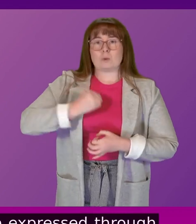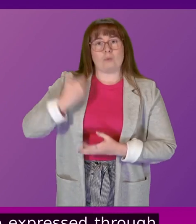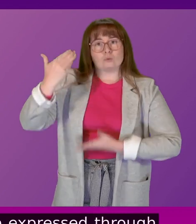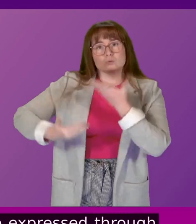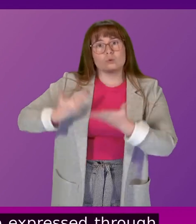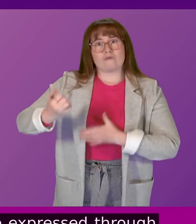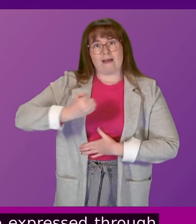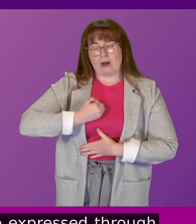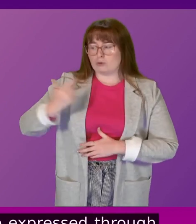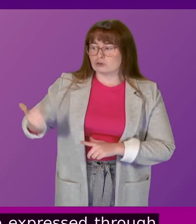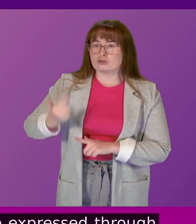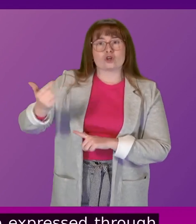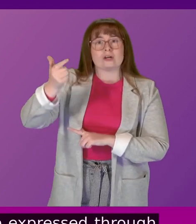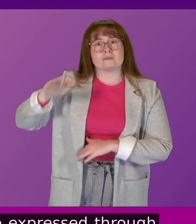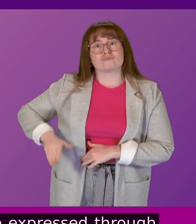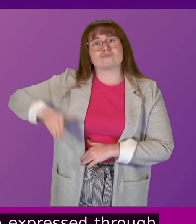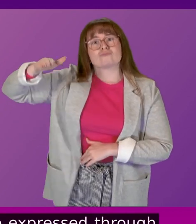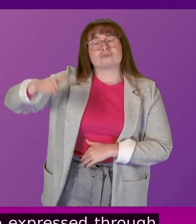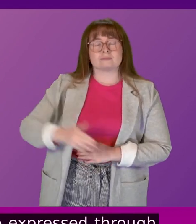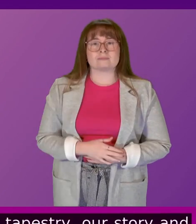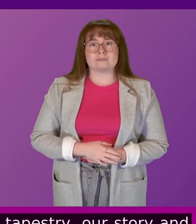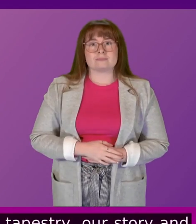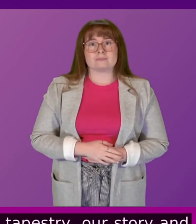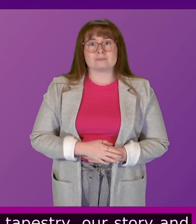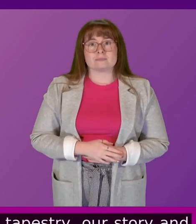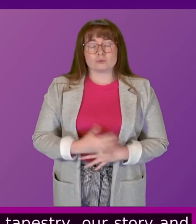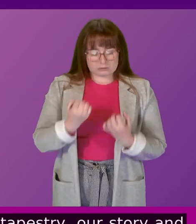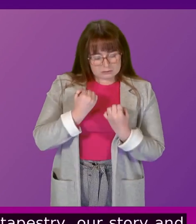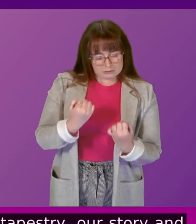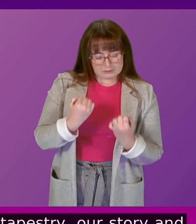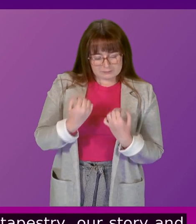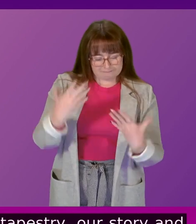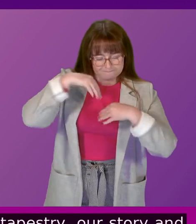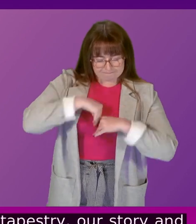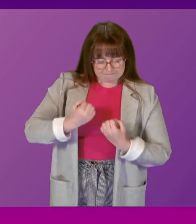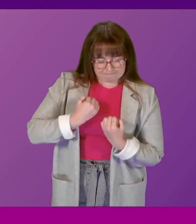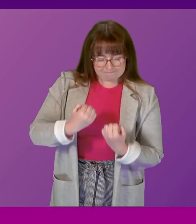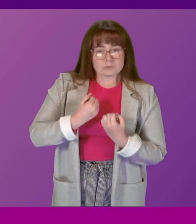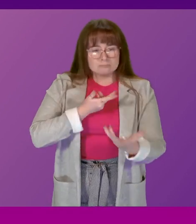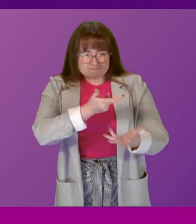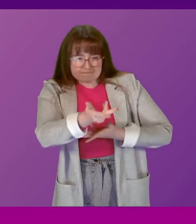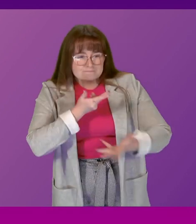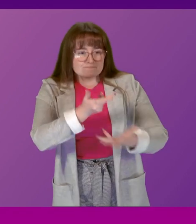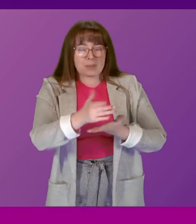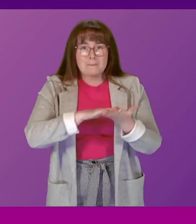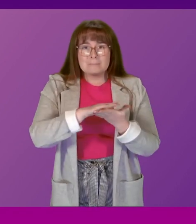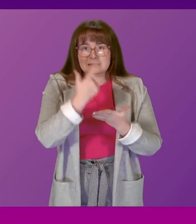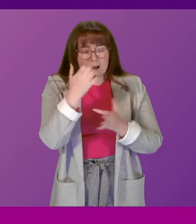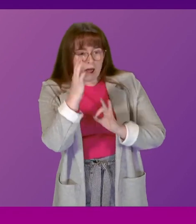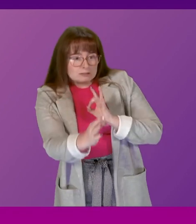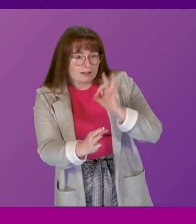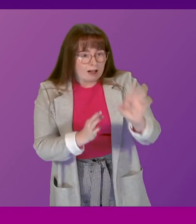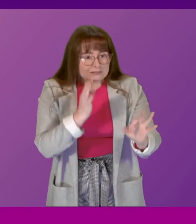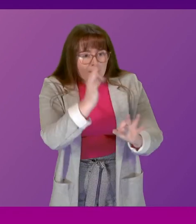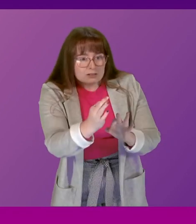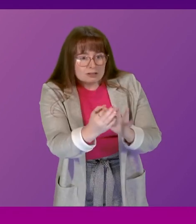story, and our journey. So listening to ourselves and each other allows a platform of curiosity to exist. And